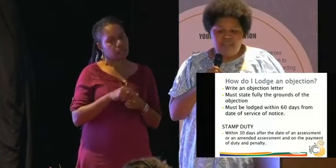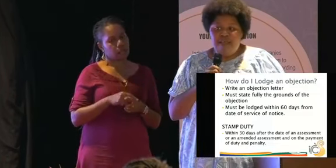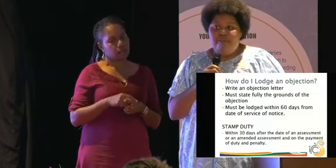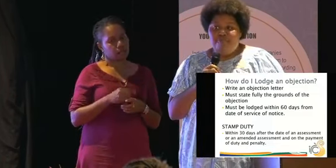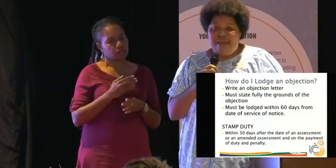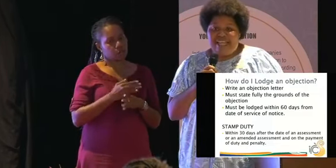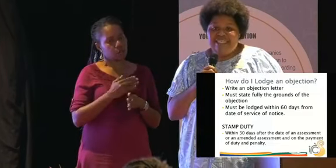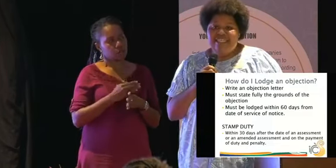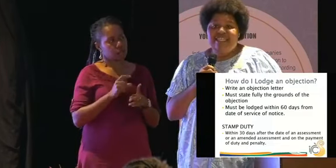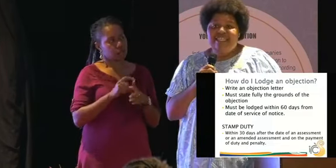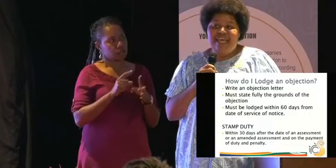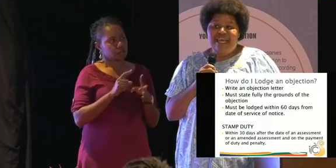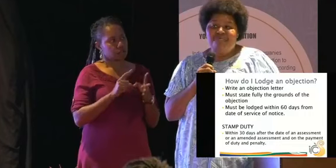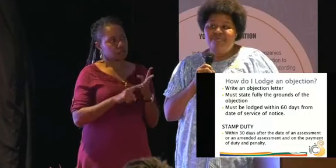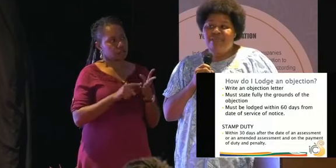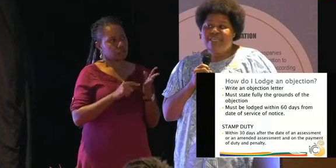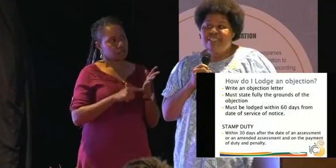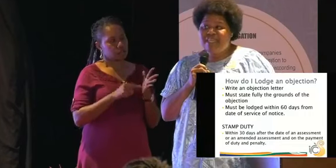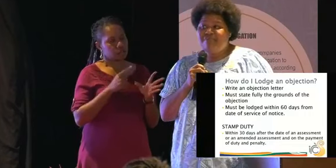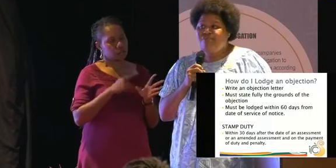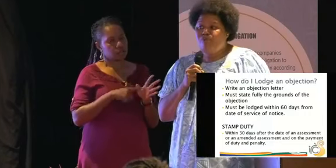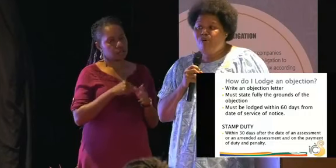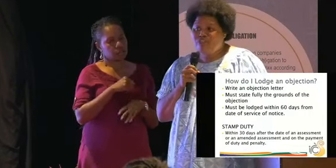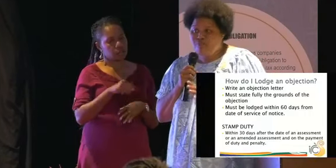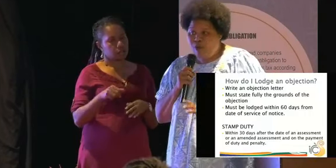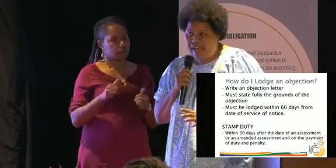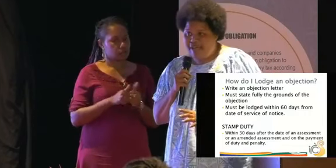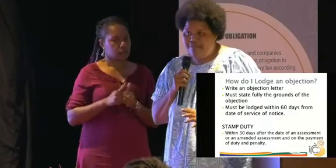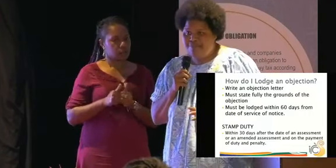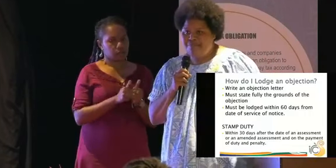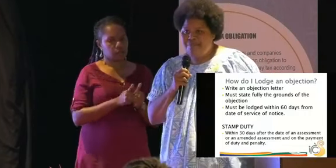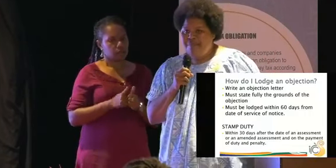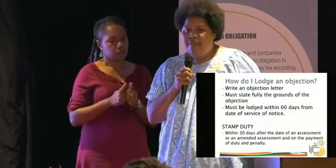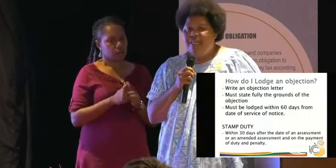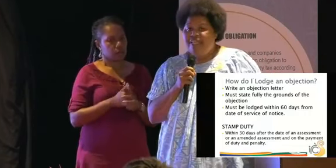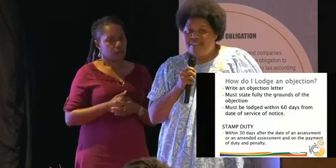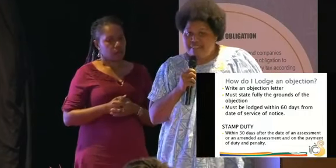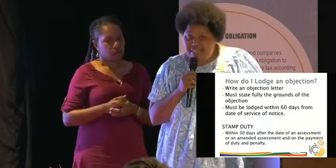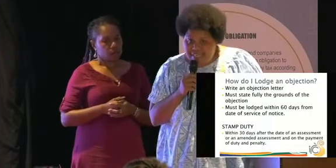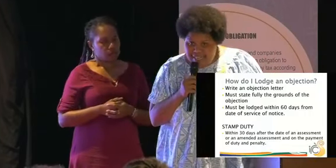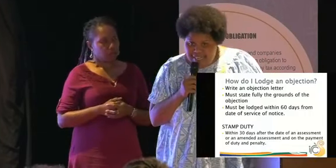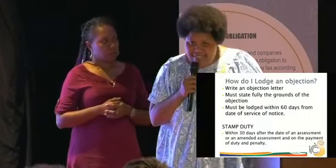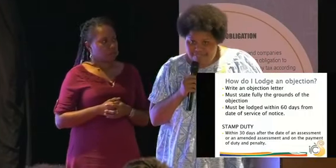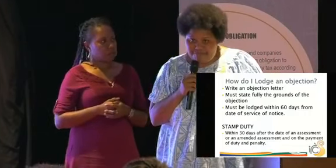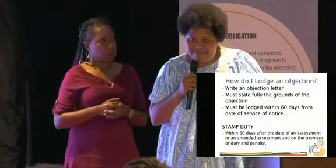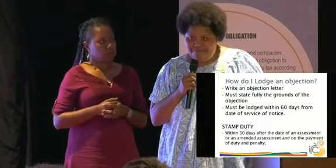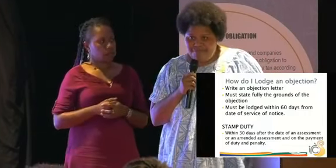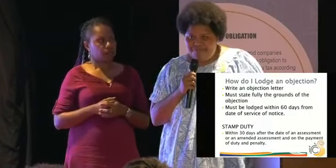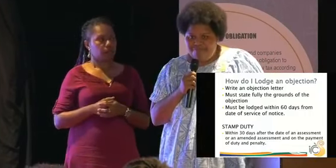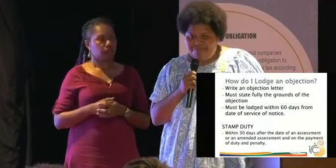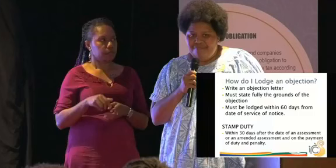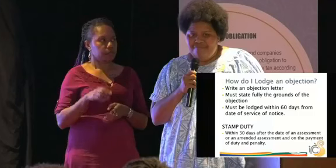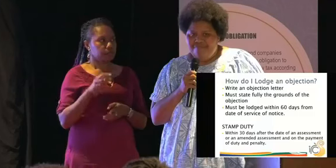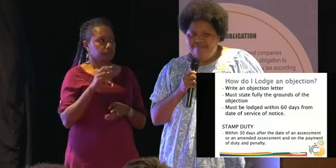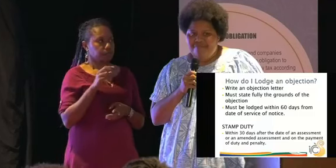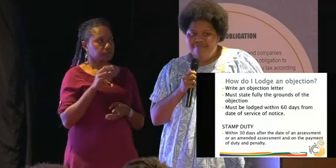assessment, but the time frame is even more smaller. It's 30 days.